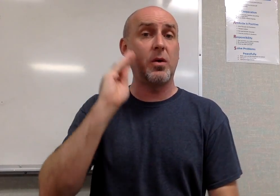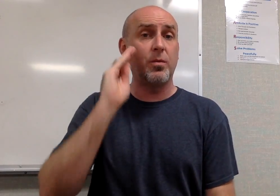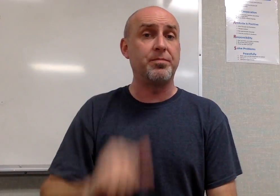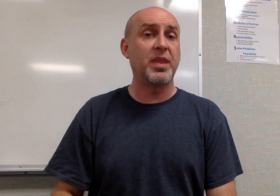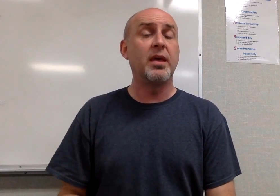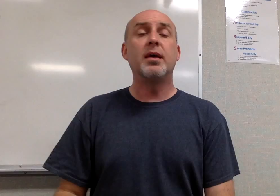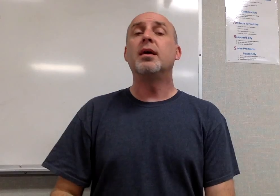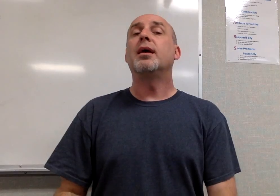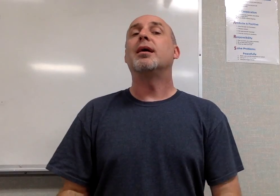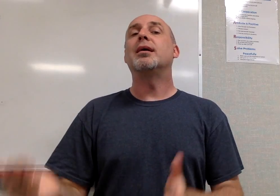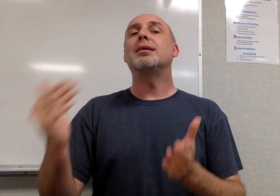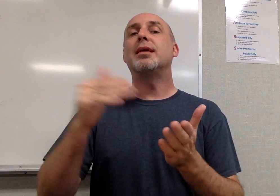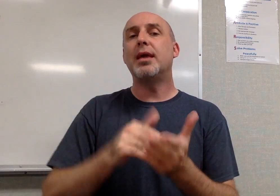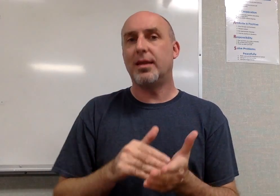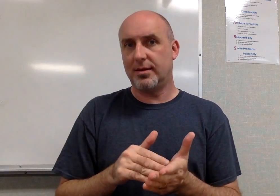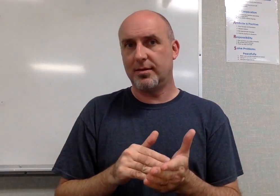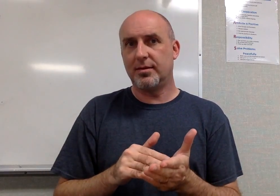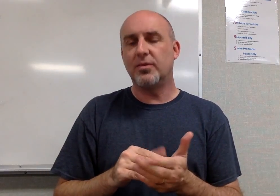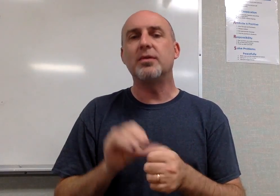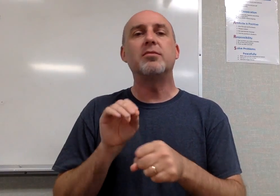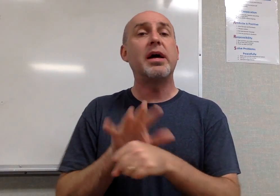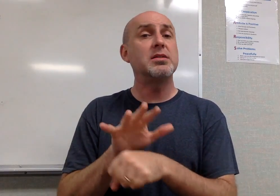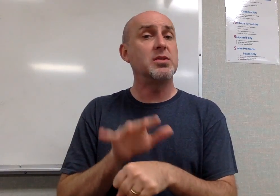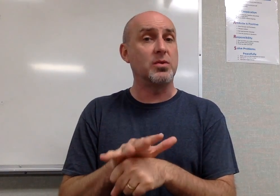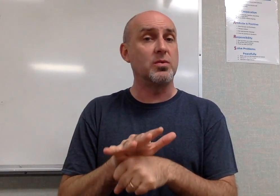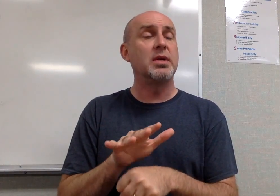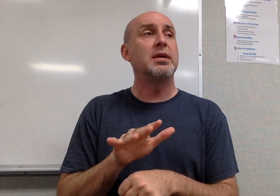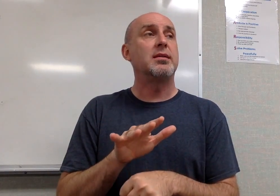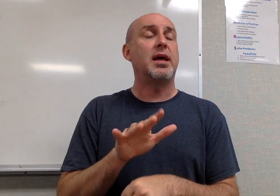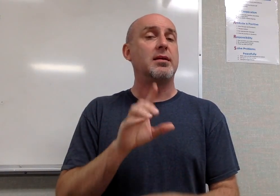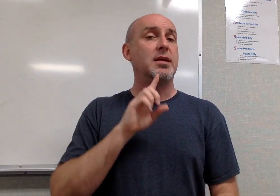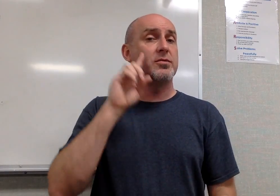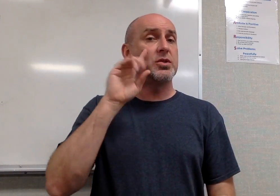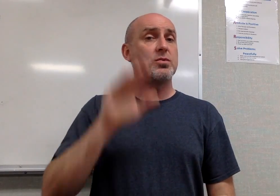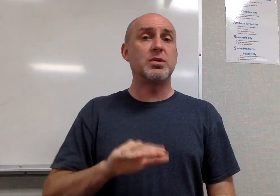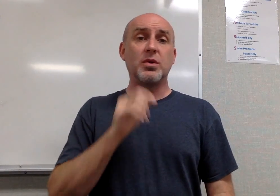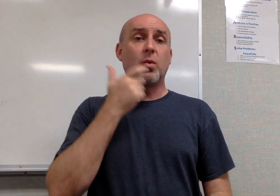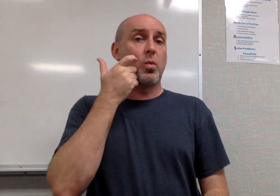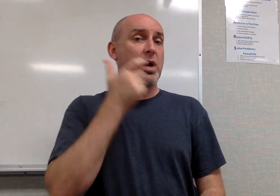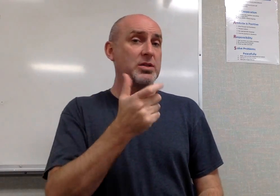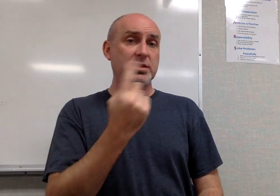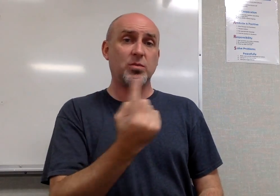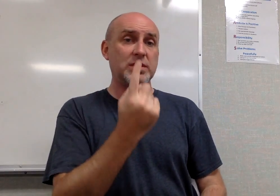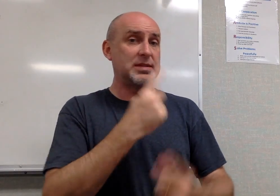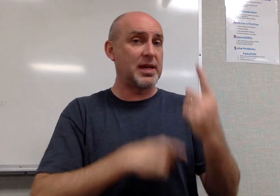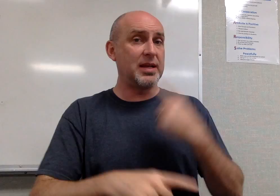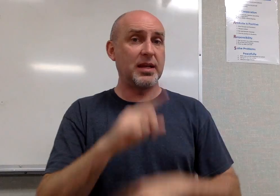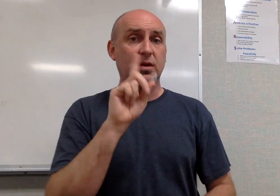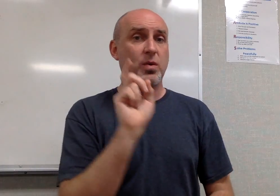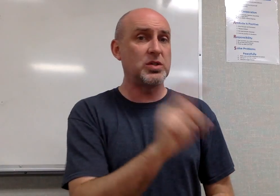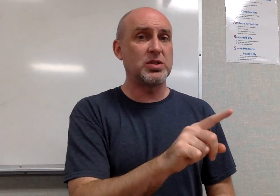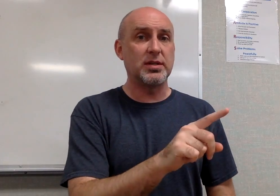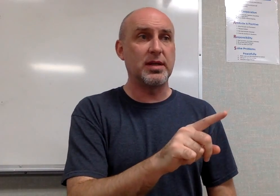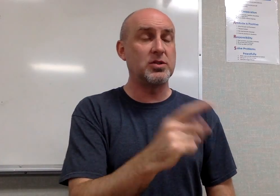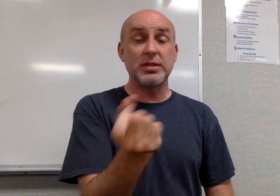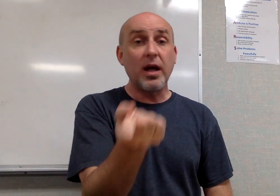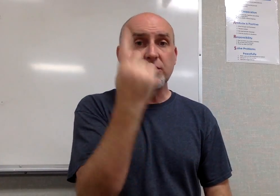home. Again, I want to advise you that deaf children don't watch someone signing a question and just